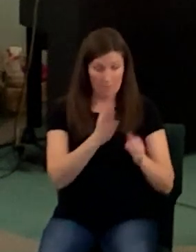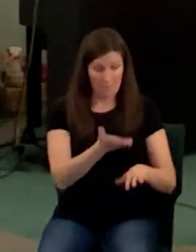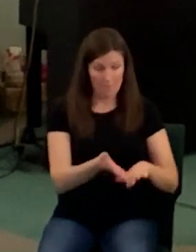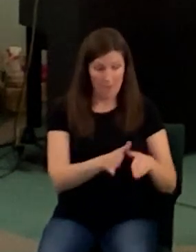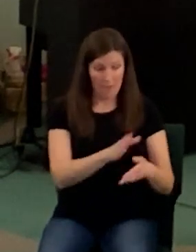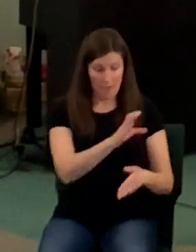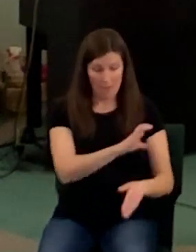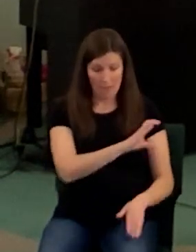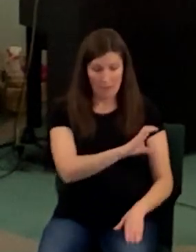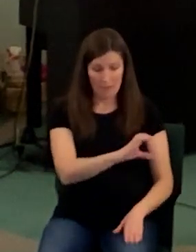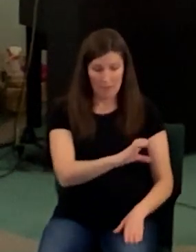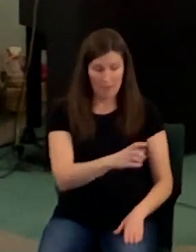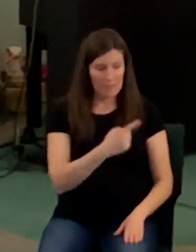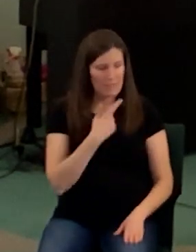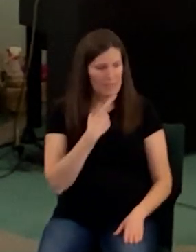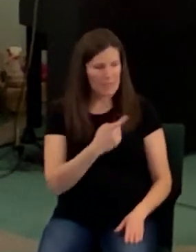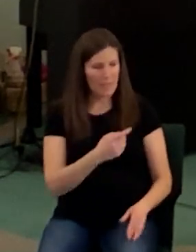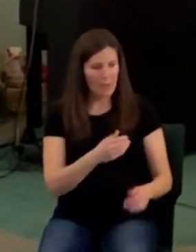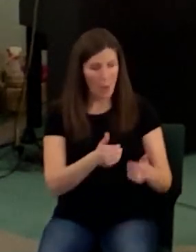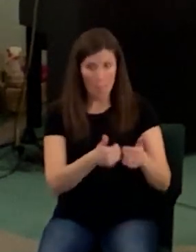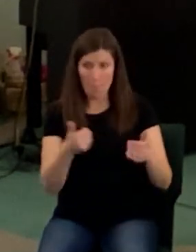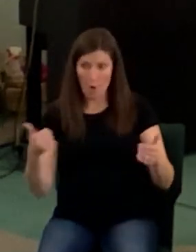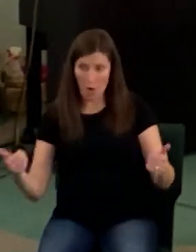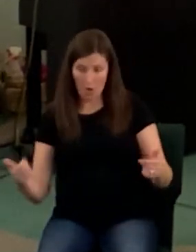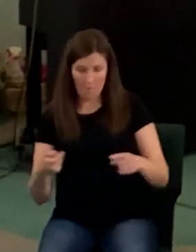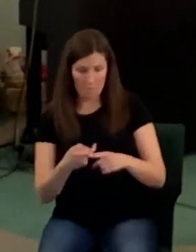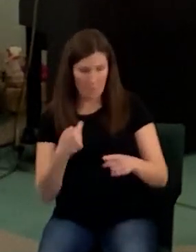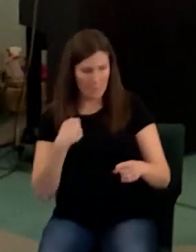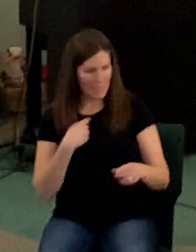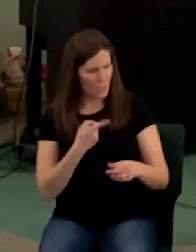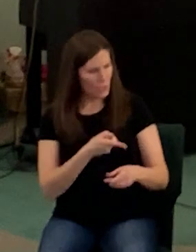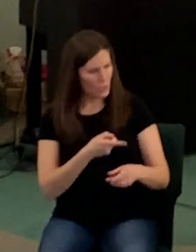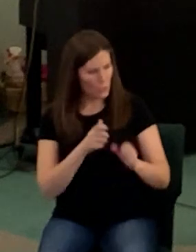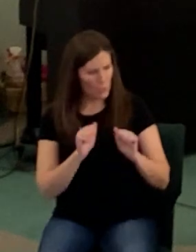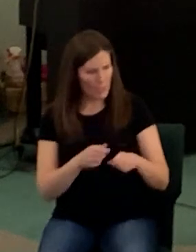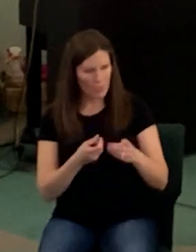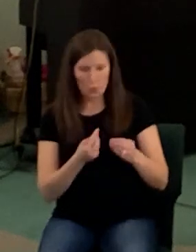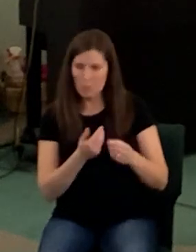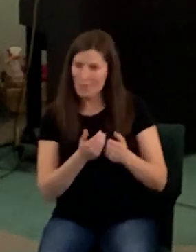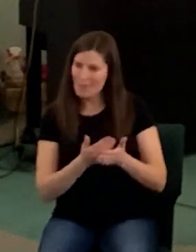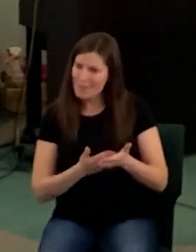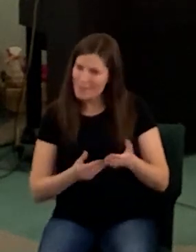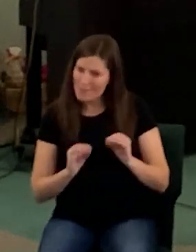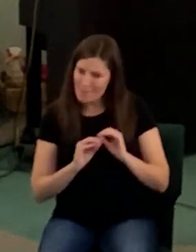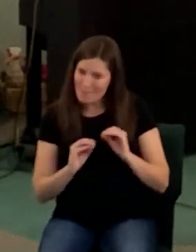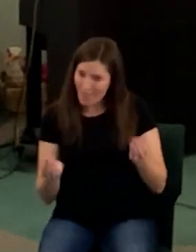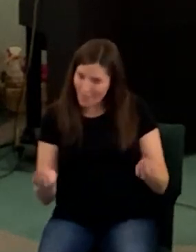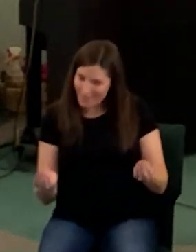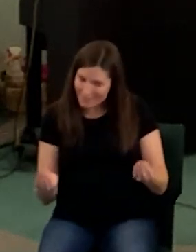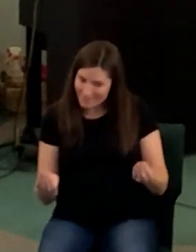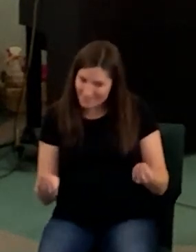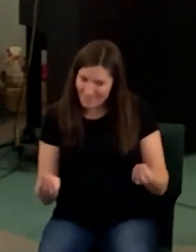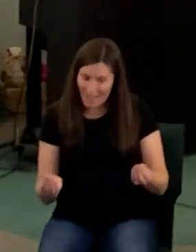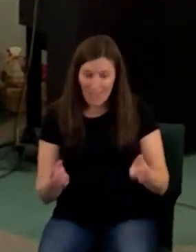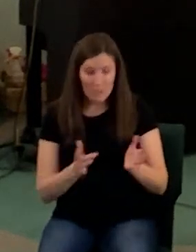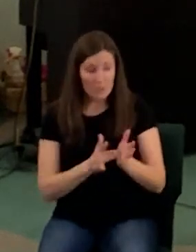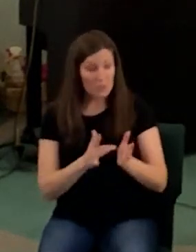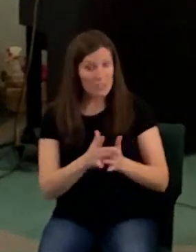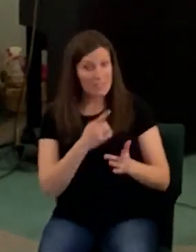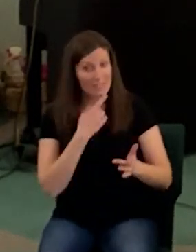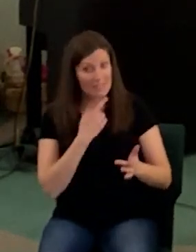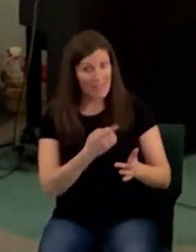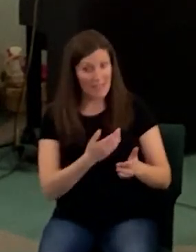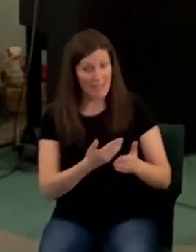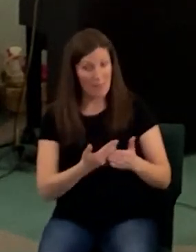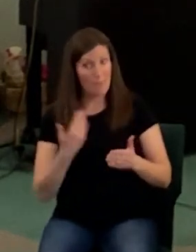apart from me, you can do nothing. He had told them about it in the past. Now